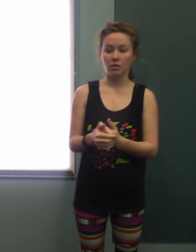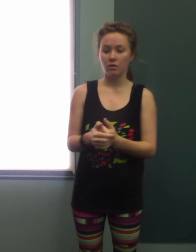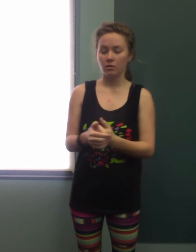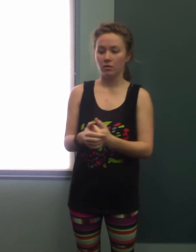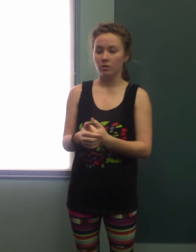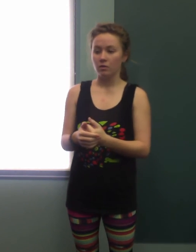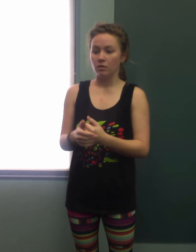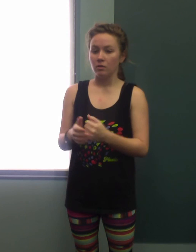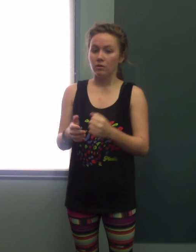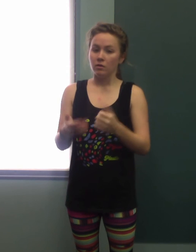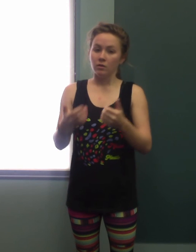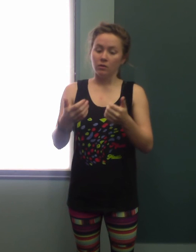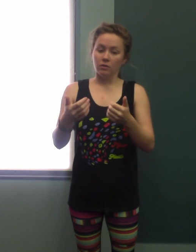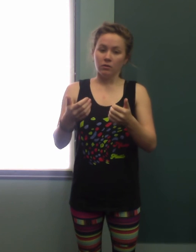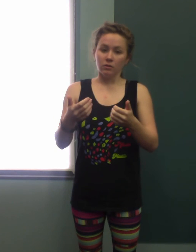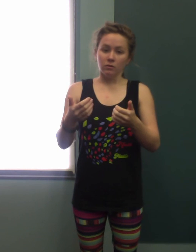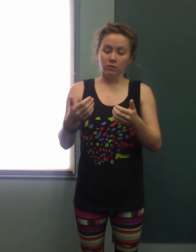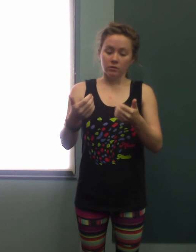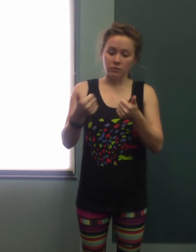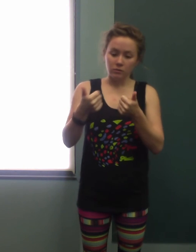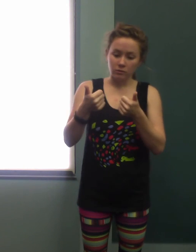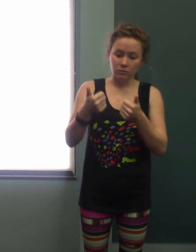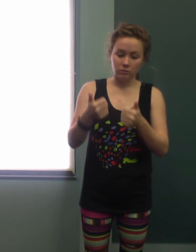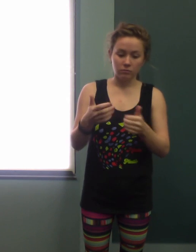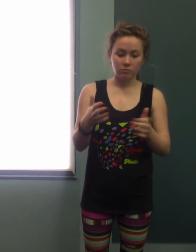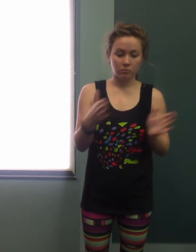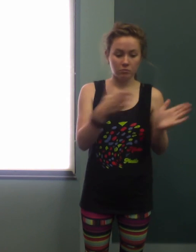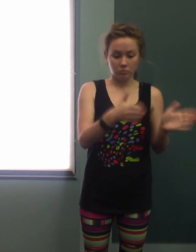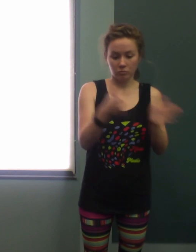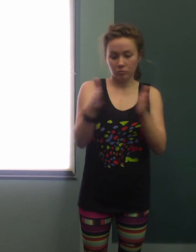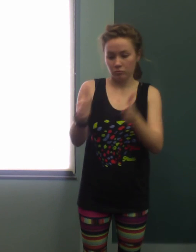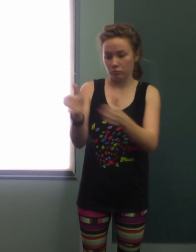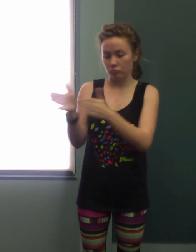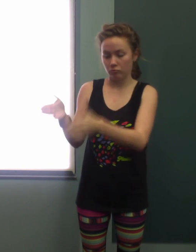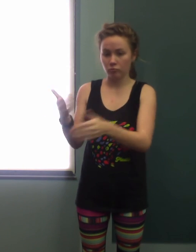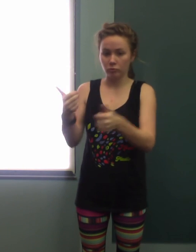difficult road to recovery for Southerners, both